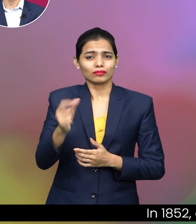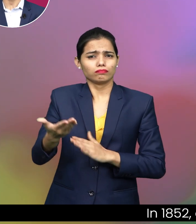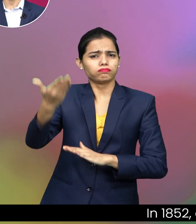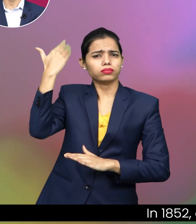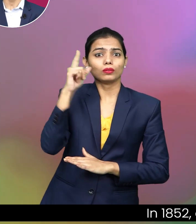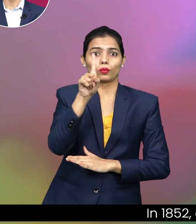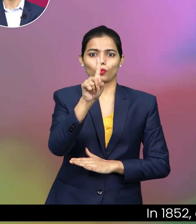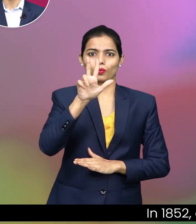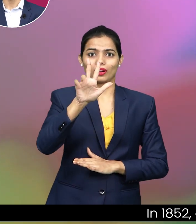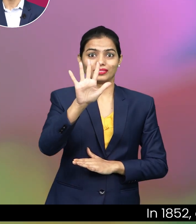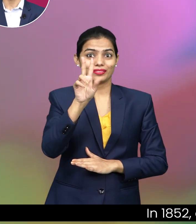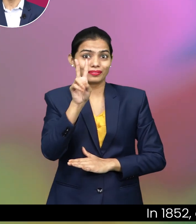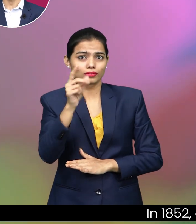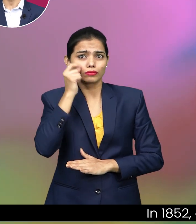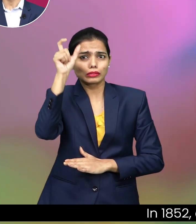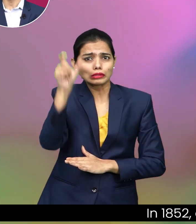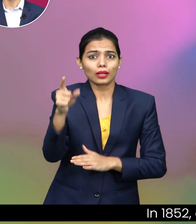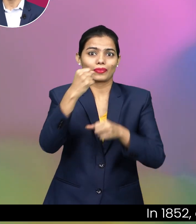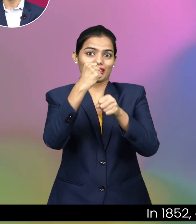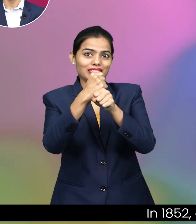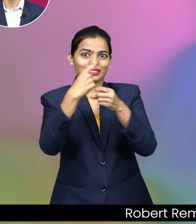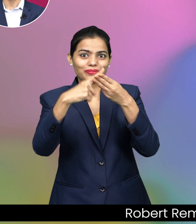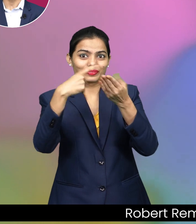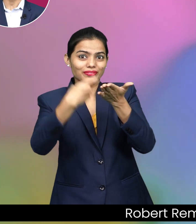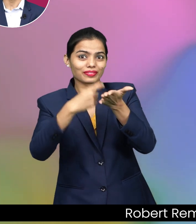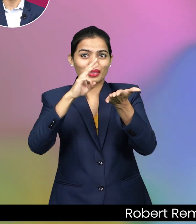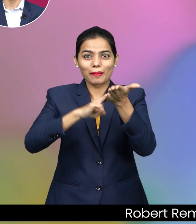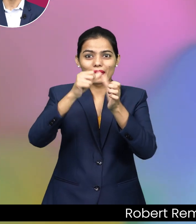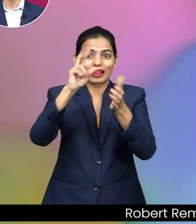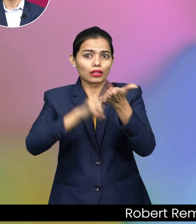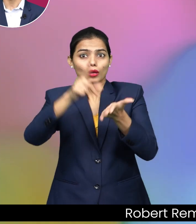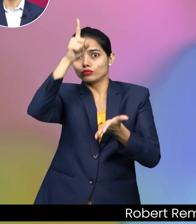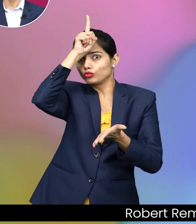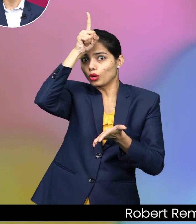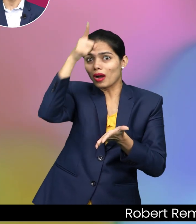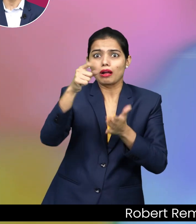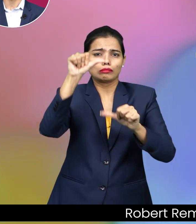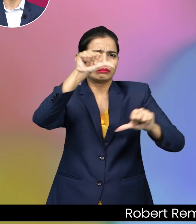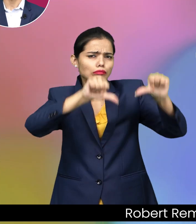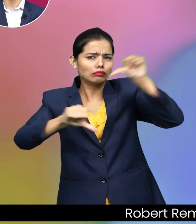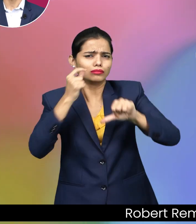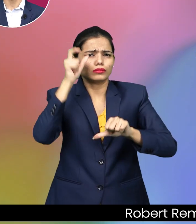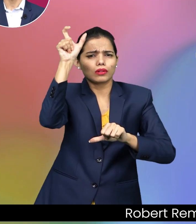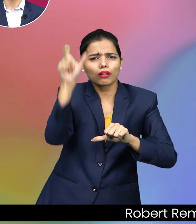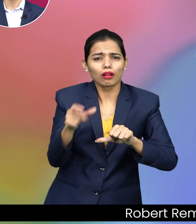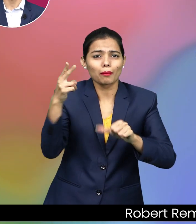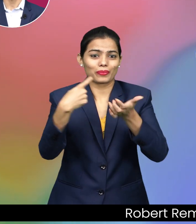In 1852, a German scientist, Robert Remak, observed embryos